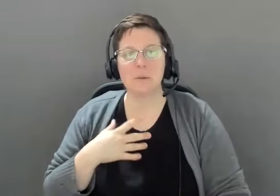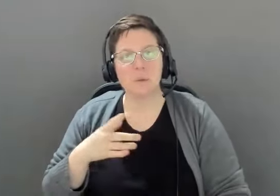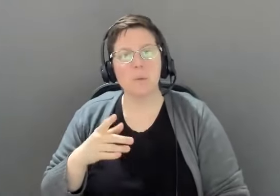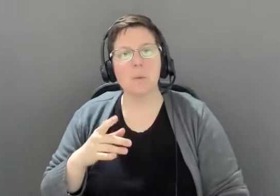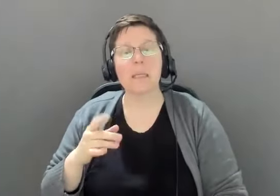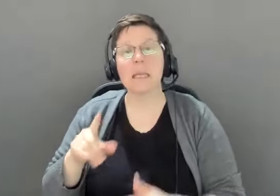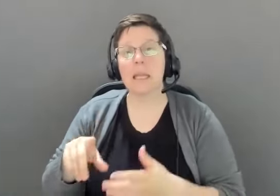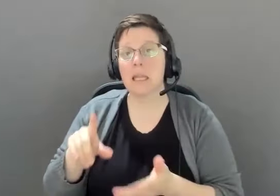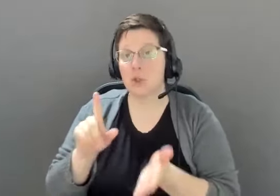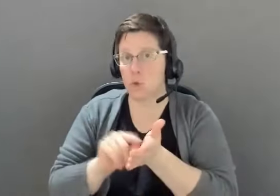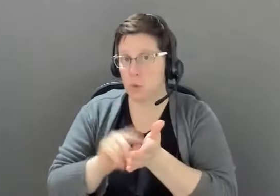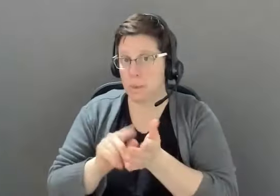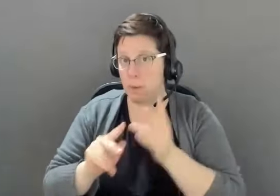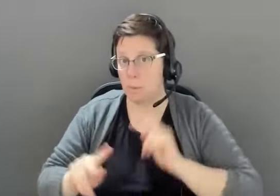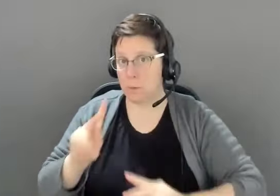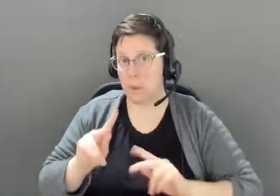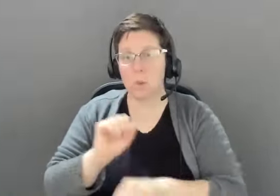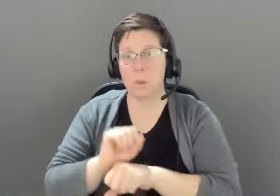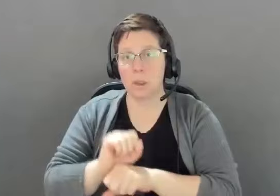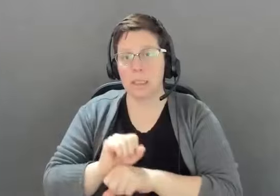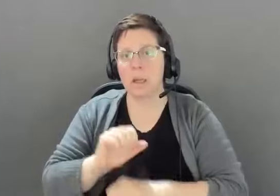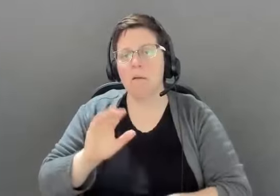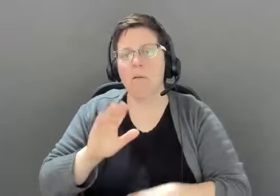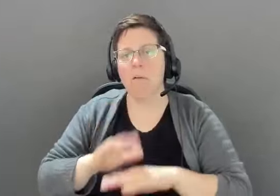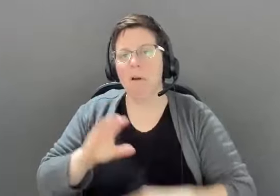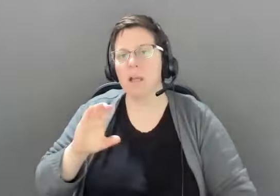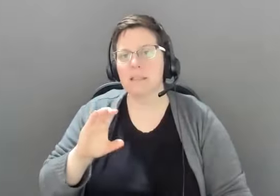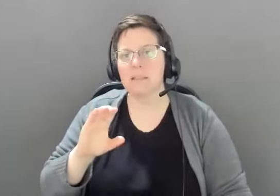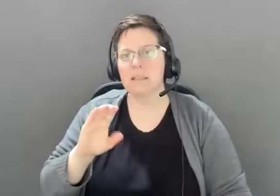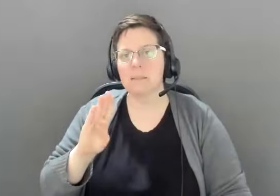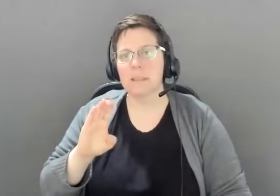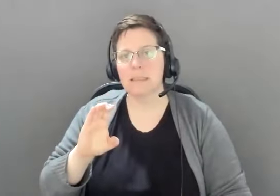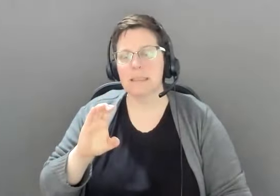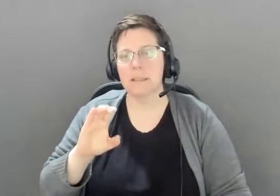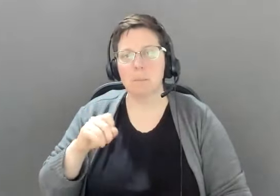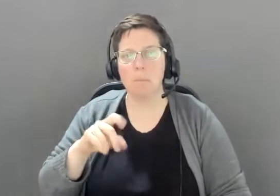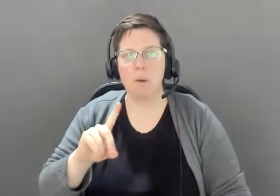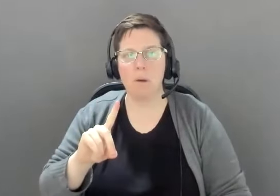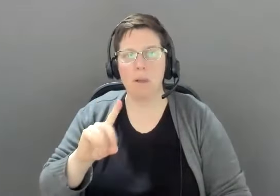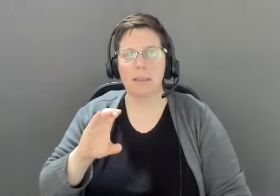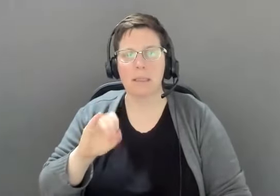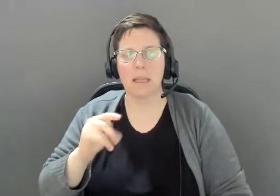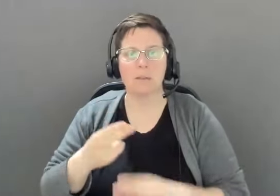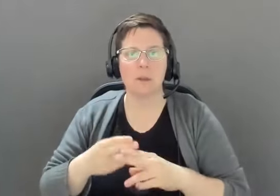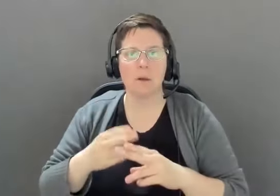journalist working on the CBC podcast, Carrie Low Versus. Knowing trial was coming up in November of